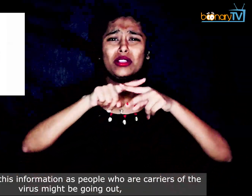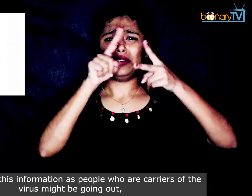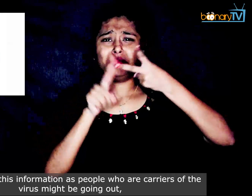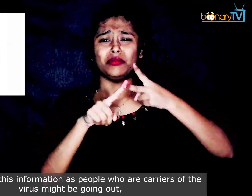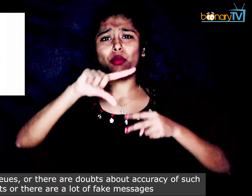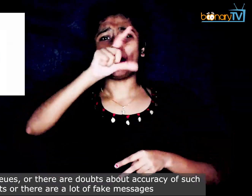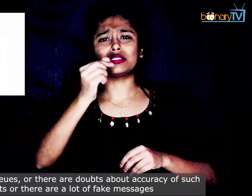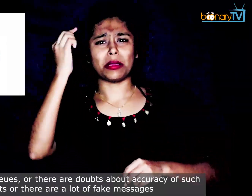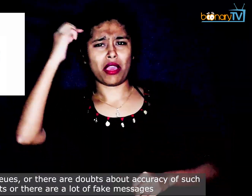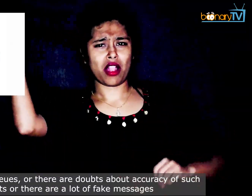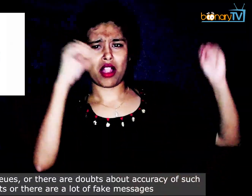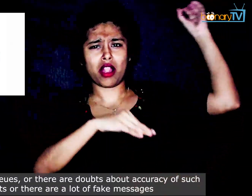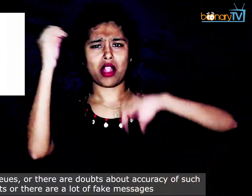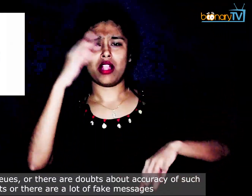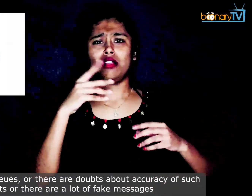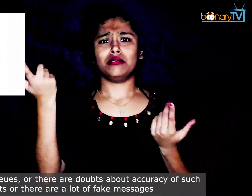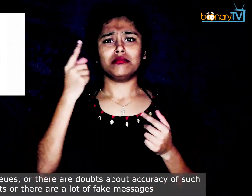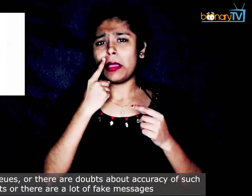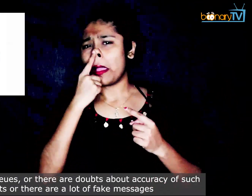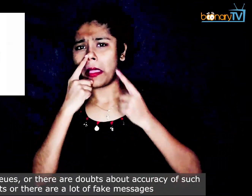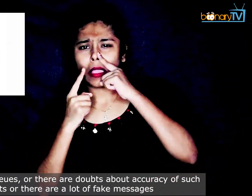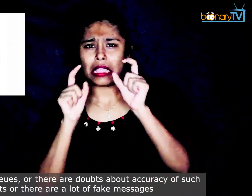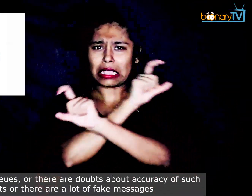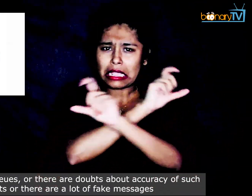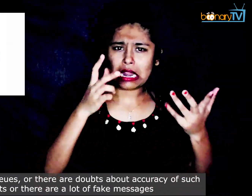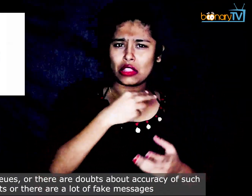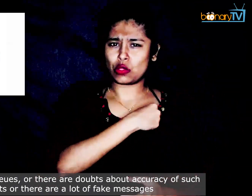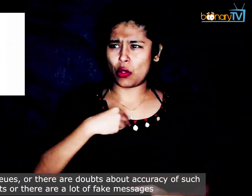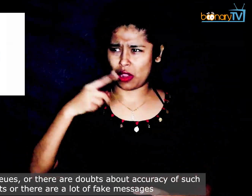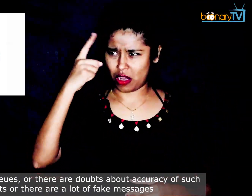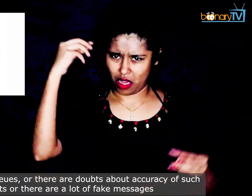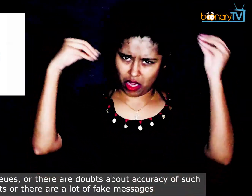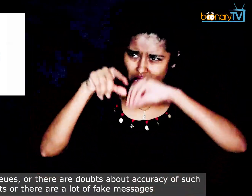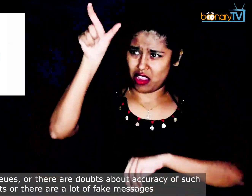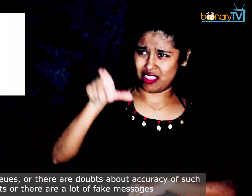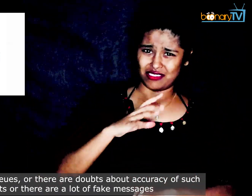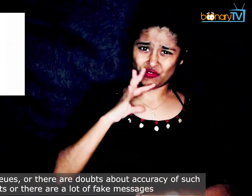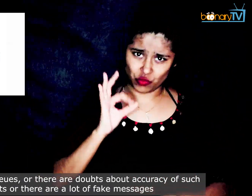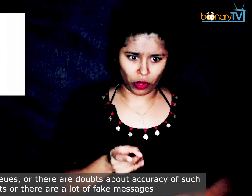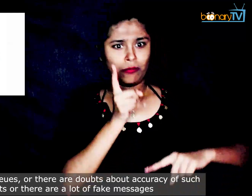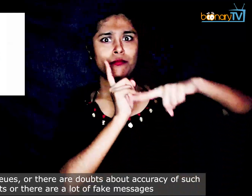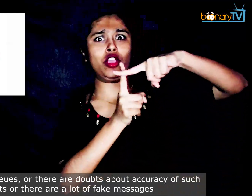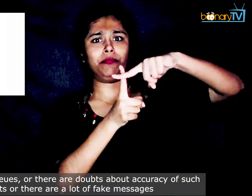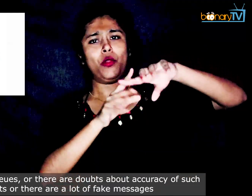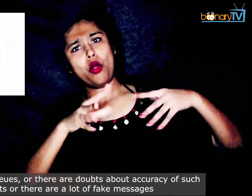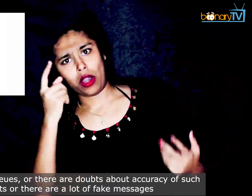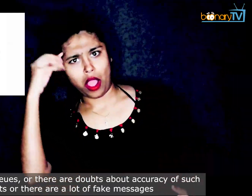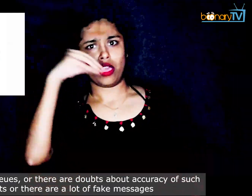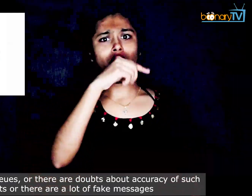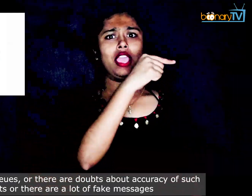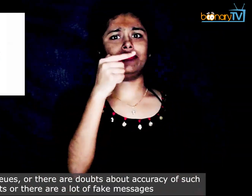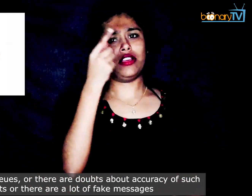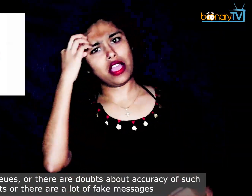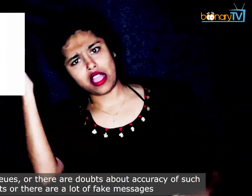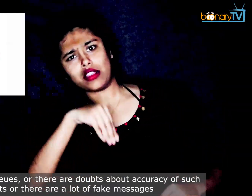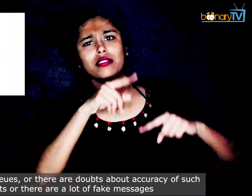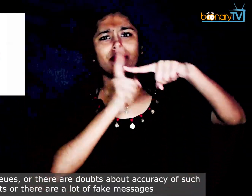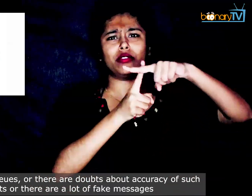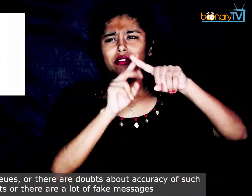out, standing in queues, or there are doubts about accuracy of such tests, or there are a lot of fake messages